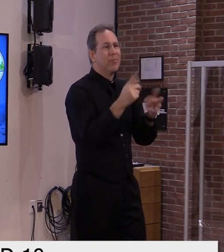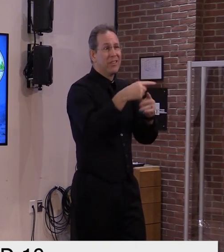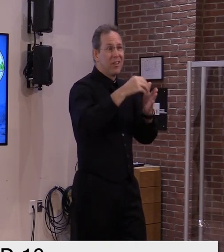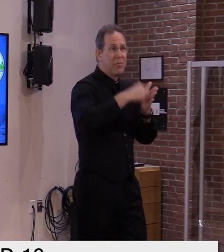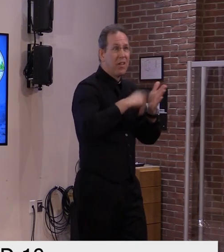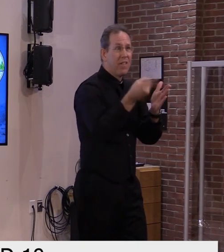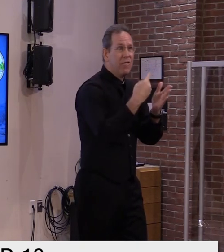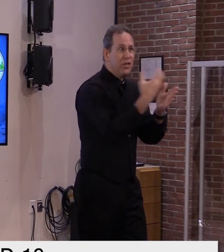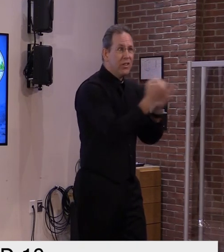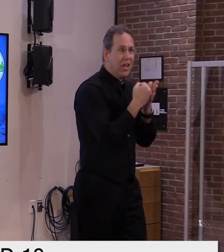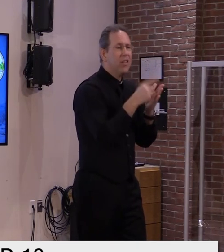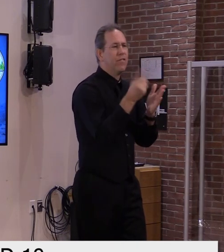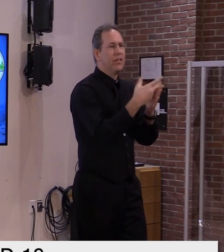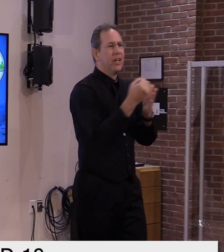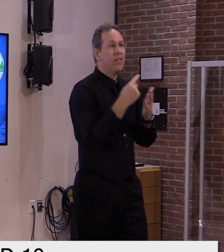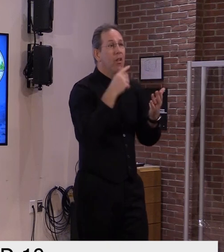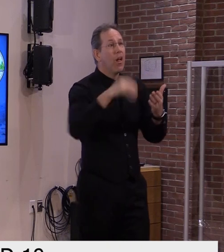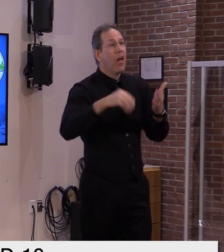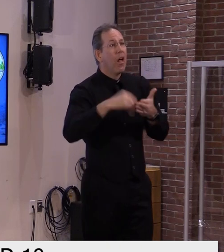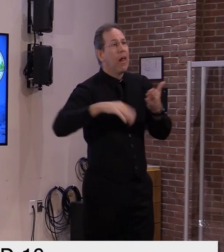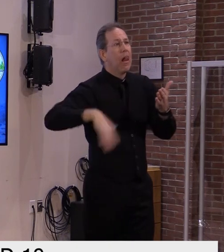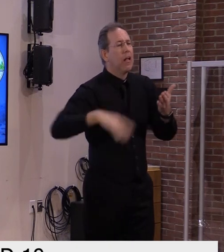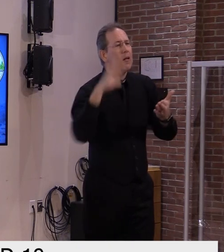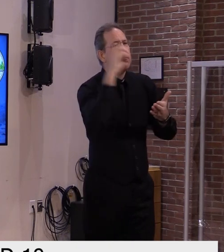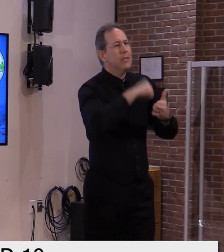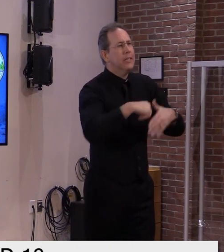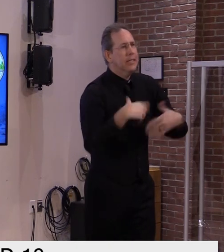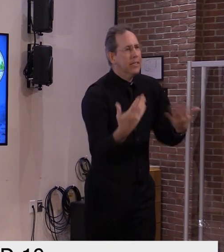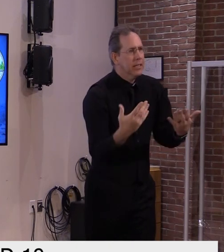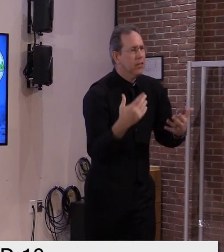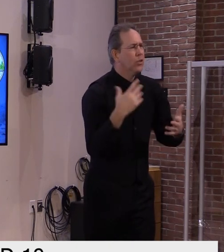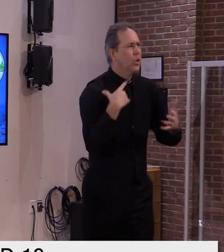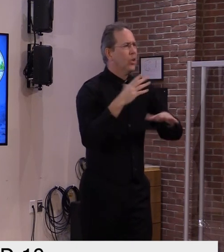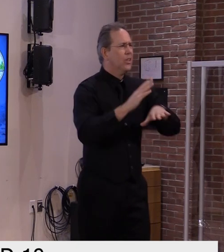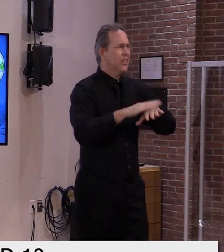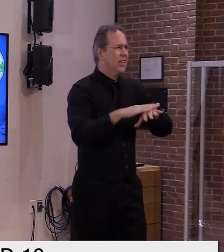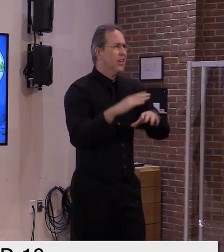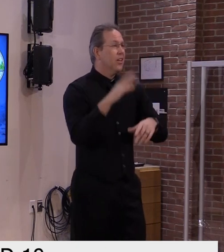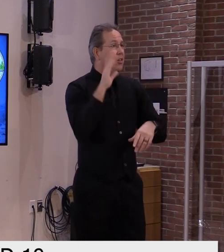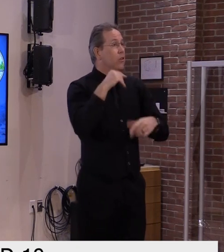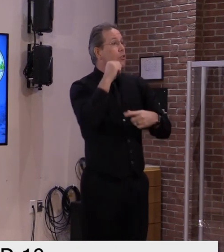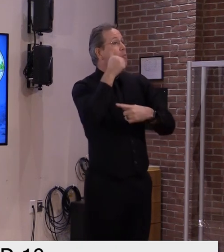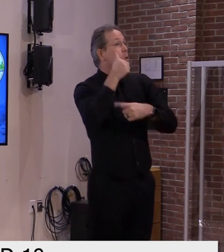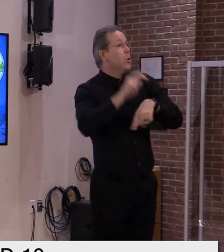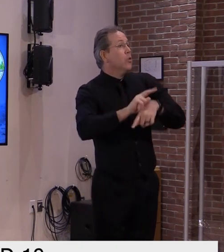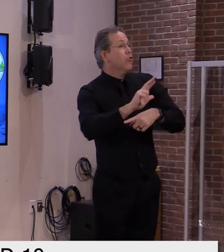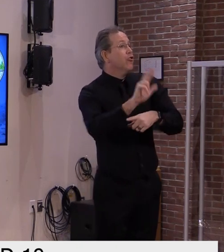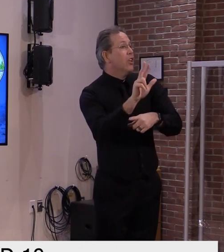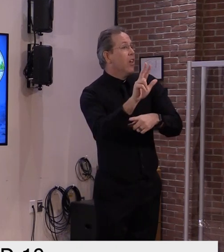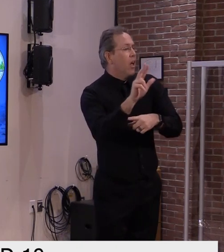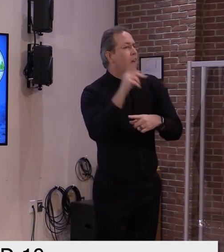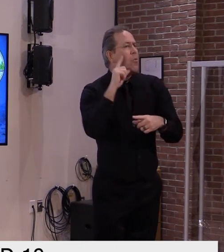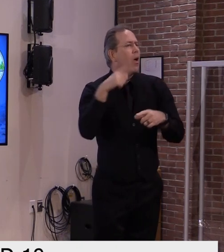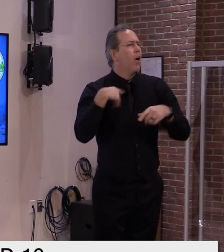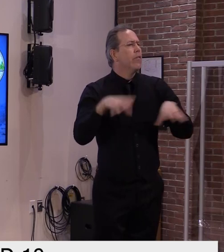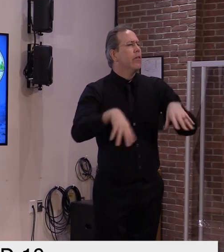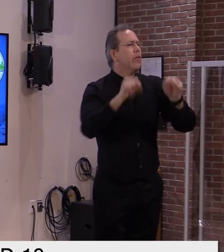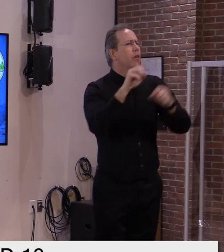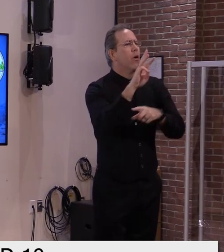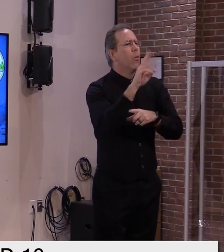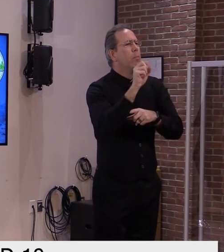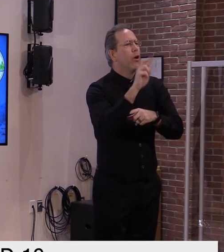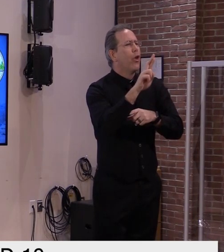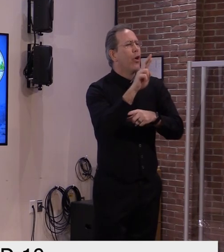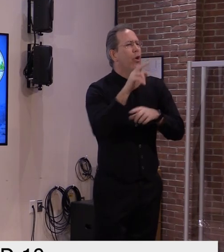prepared. Tomorrow at 3 p.m., the Agency of Commerce and Community Development will host a webinar to go